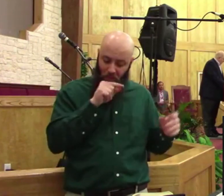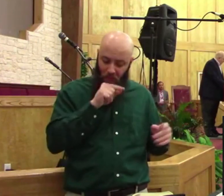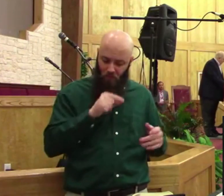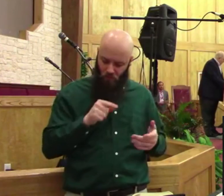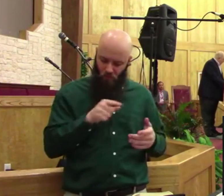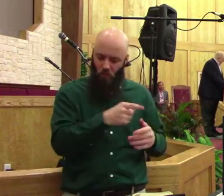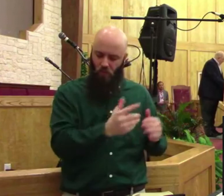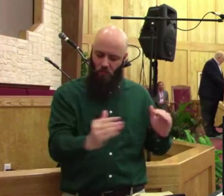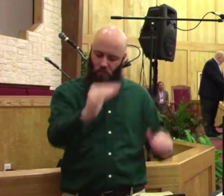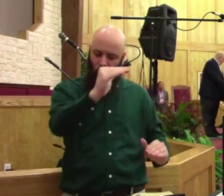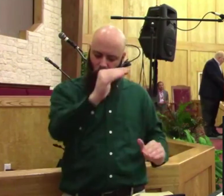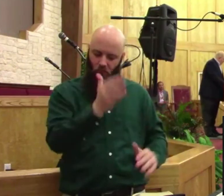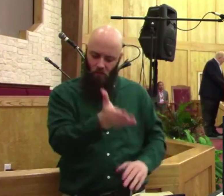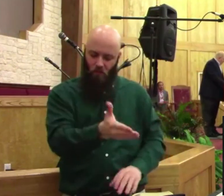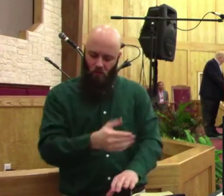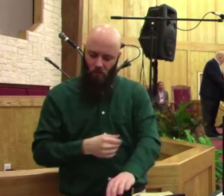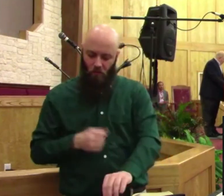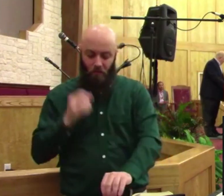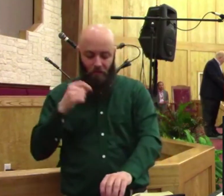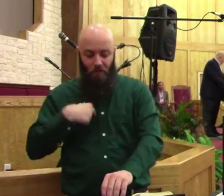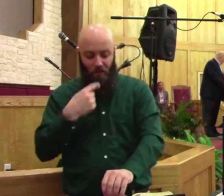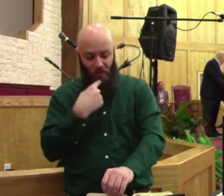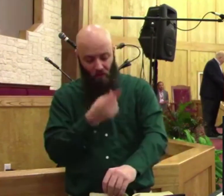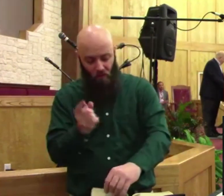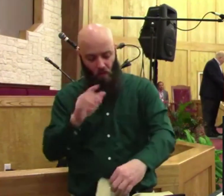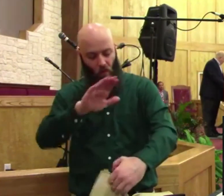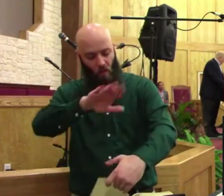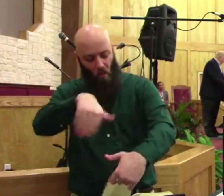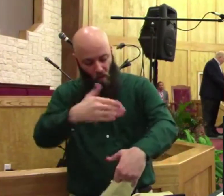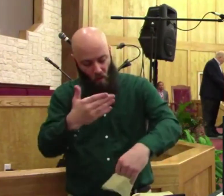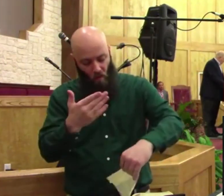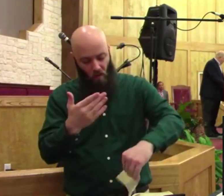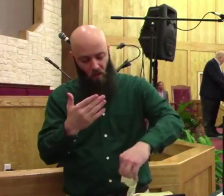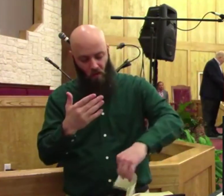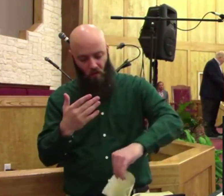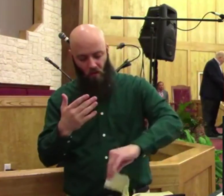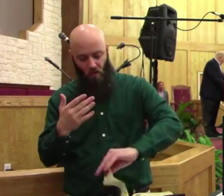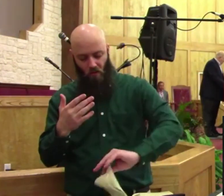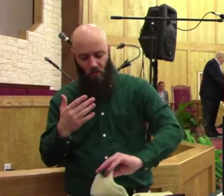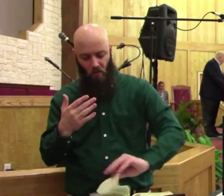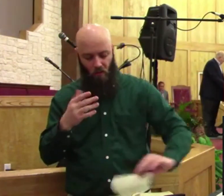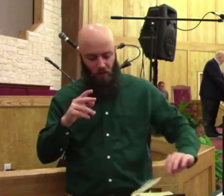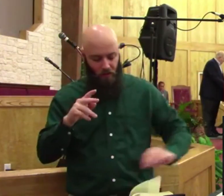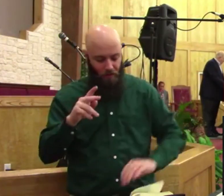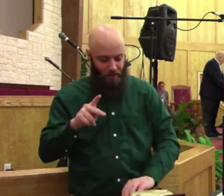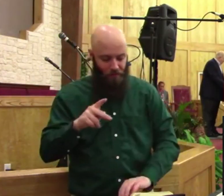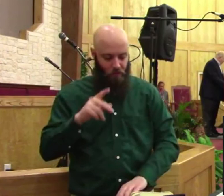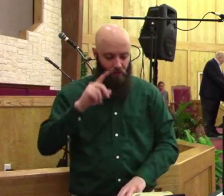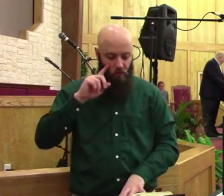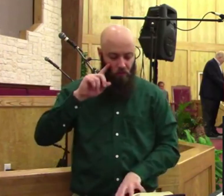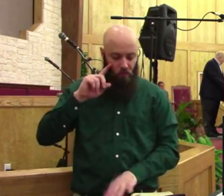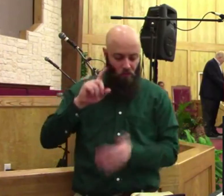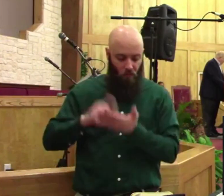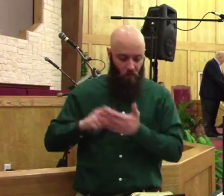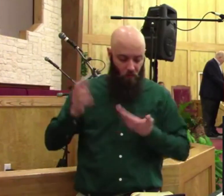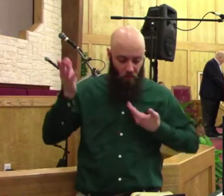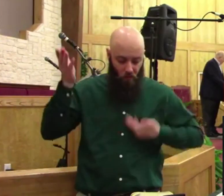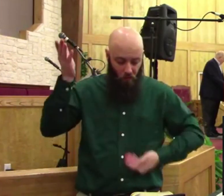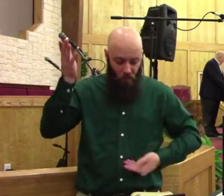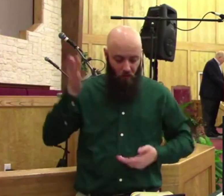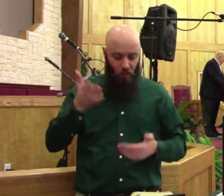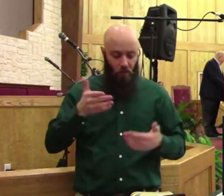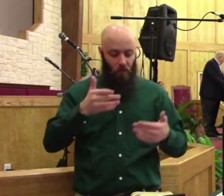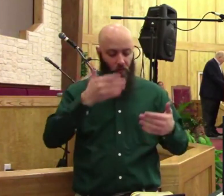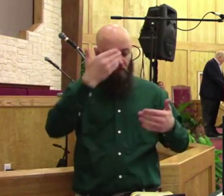And I tell you, everyone who acknowledges me before men, The Son of Man also will acknowledge before